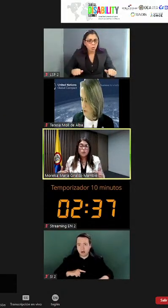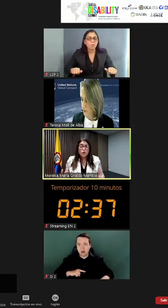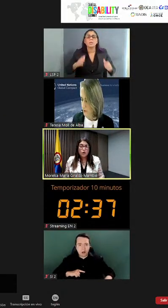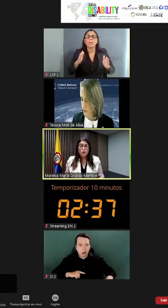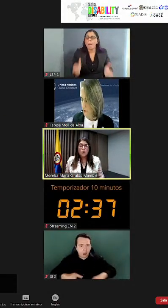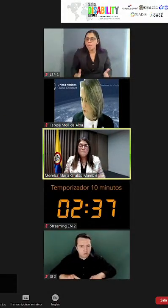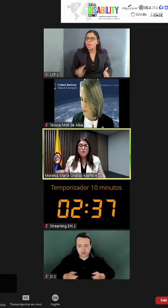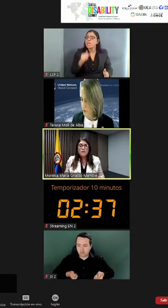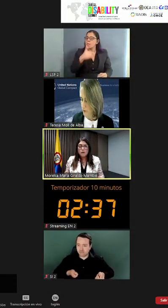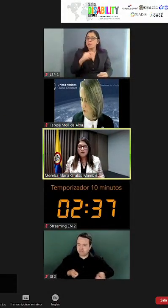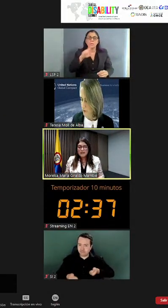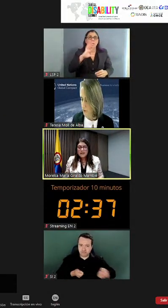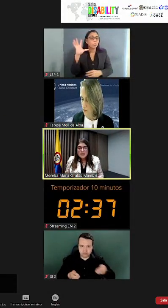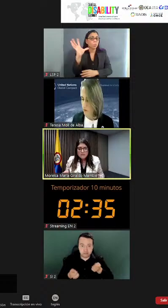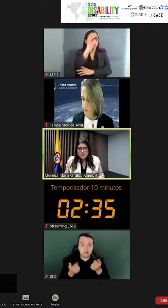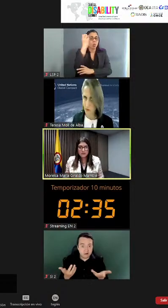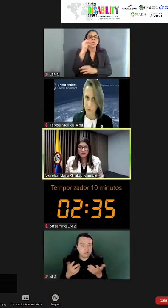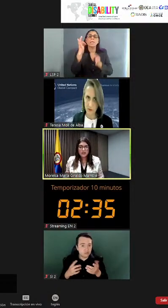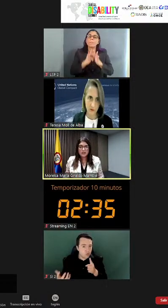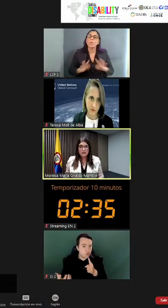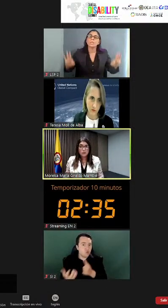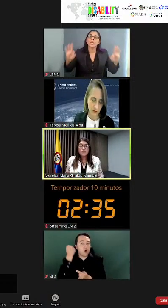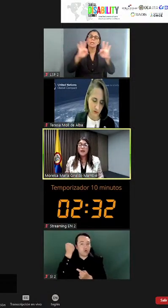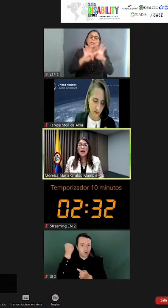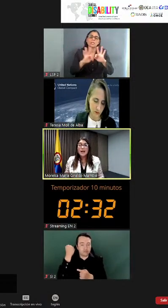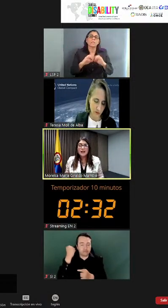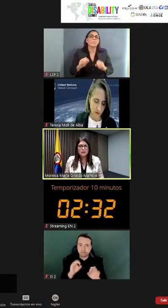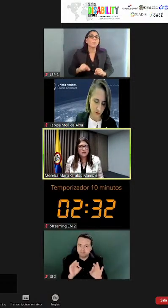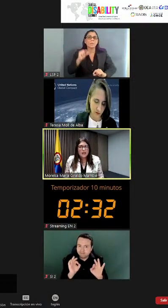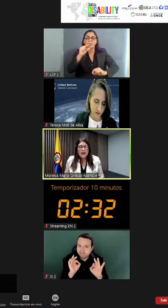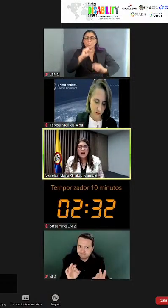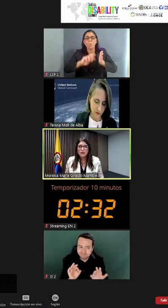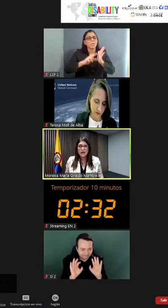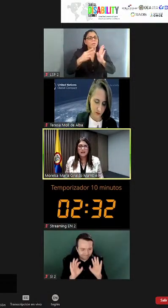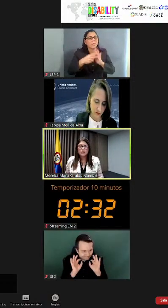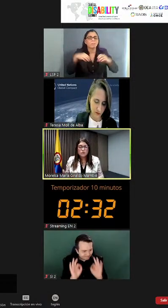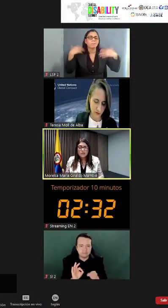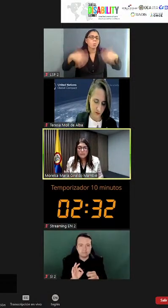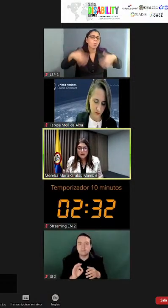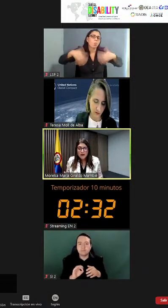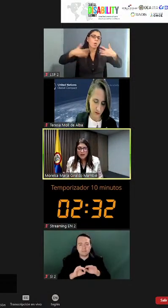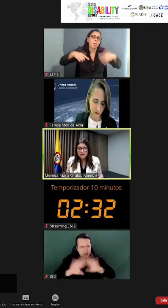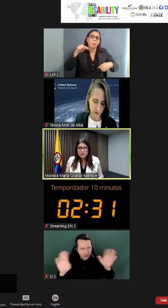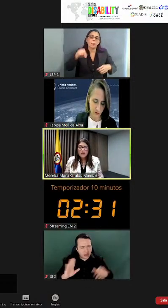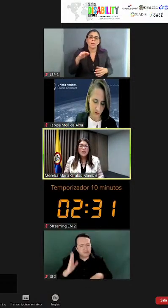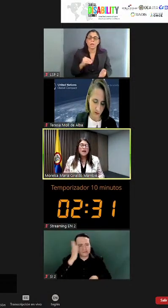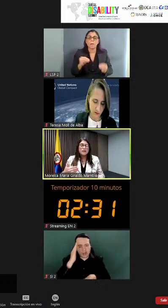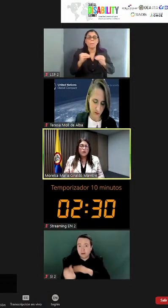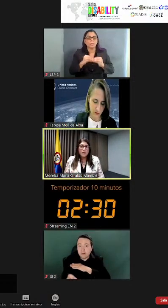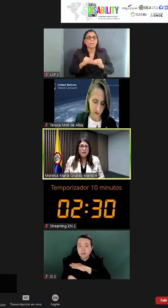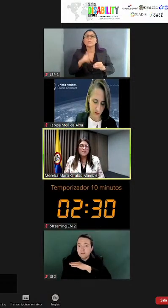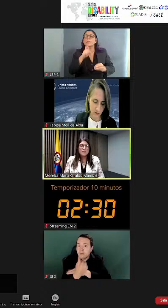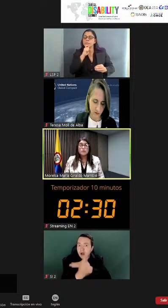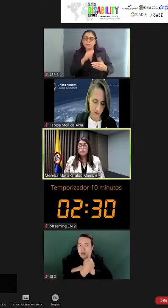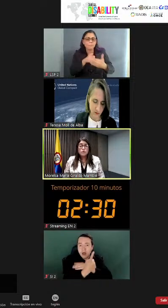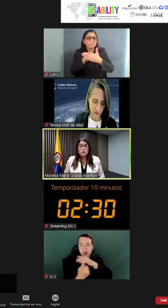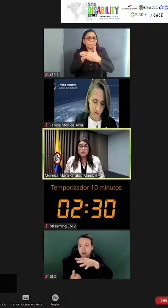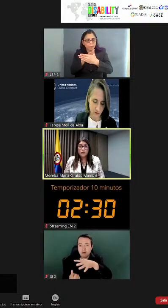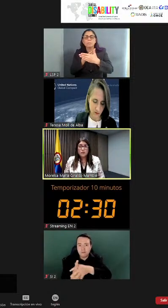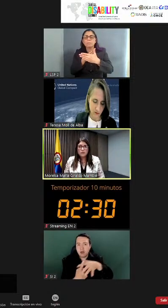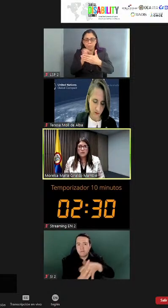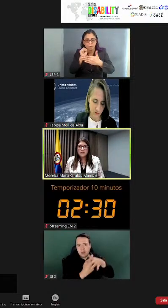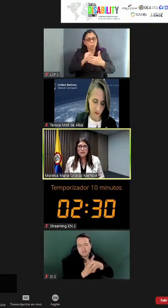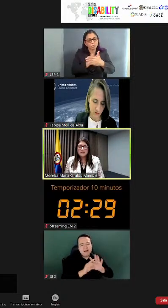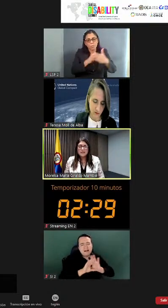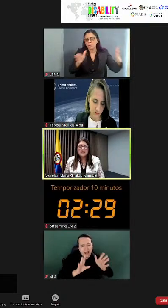positions and this is important significant achievement are there challenges yes there will always be